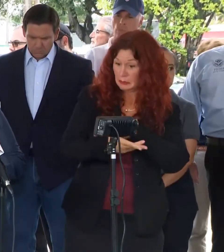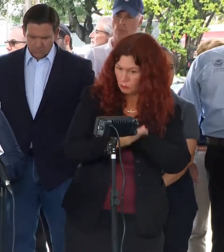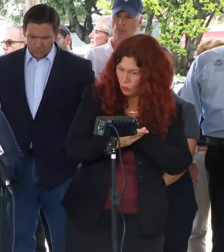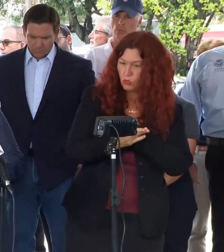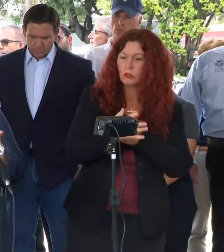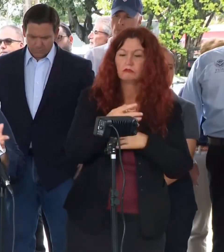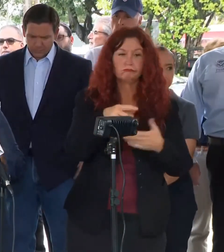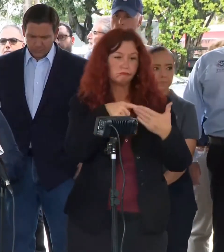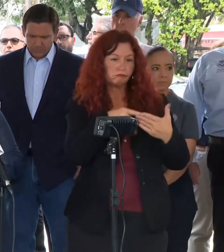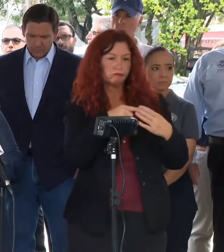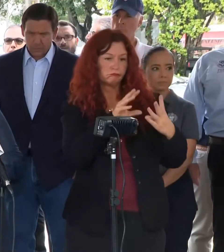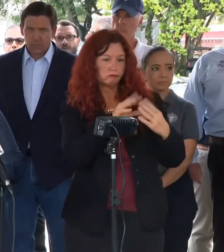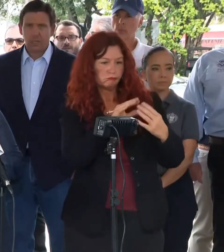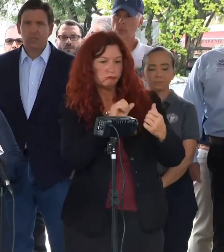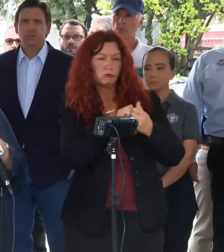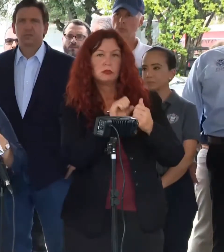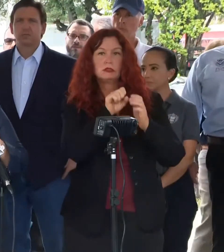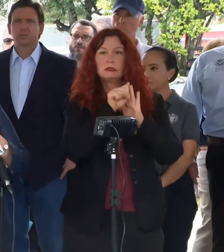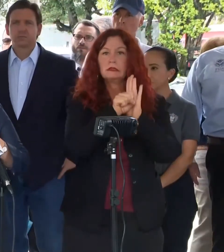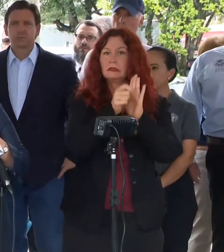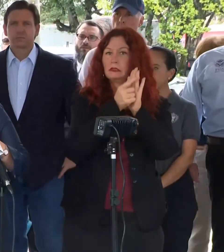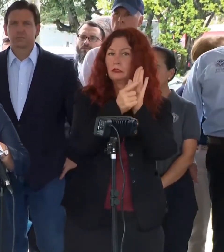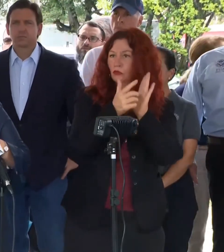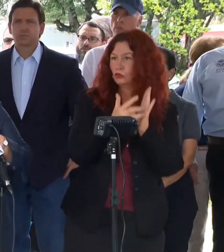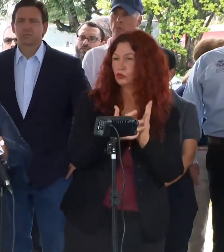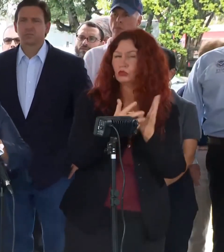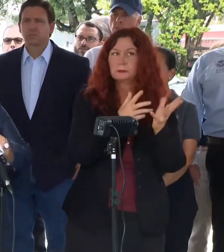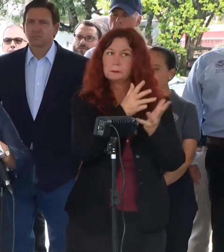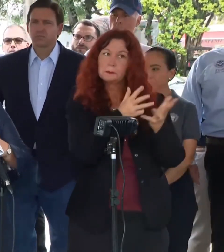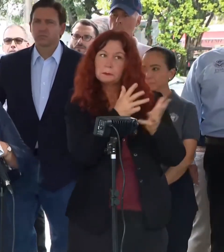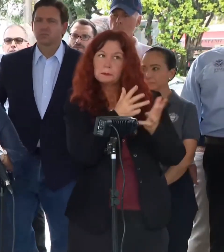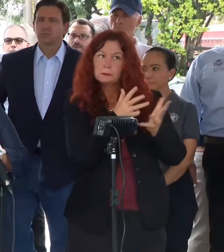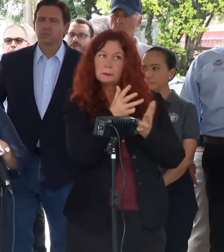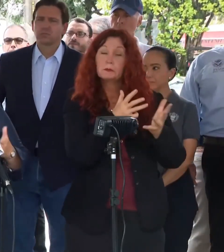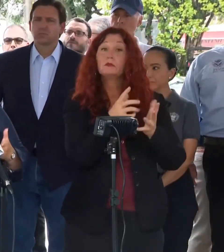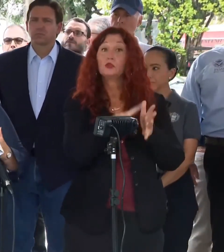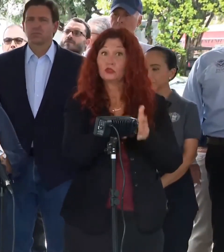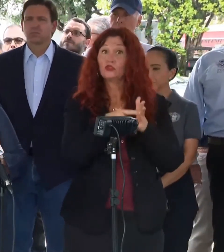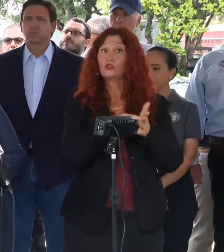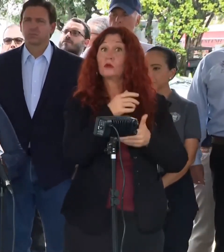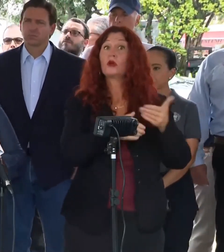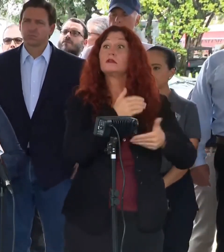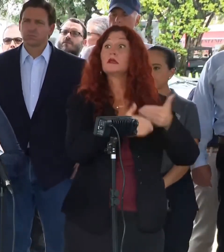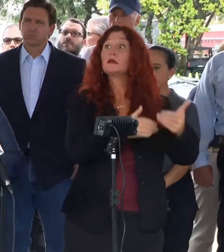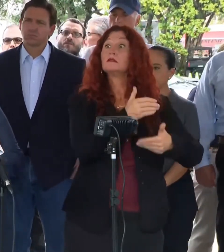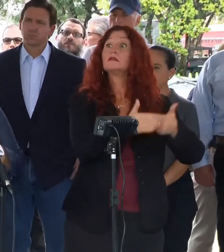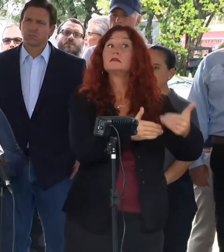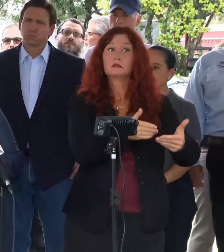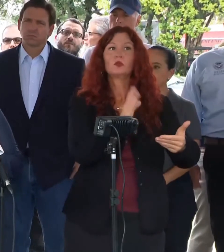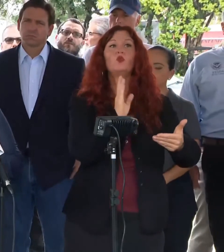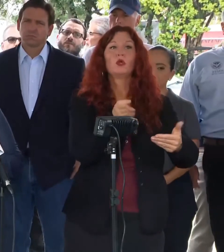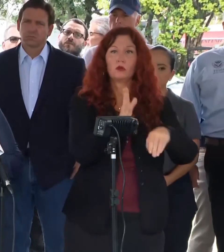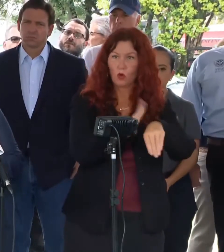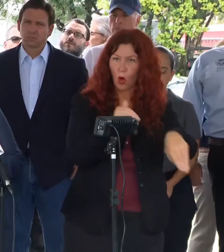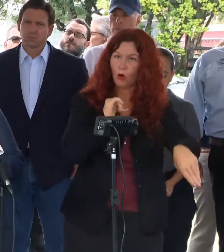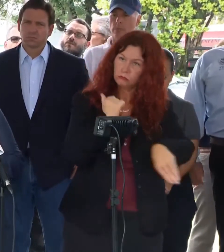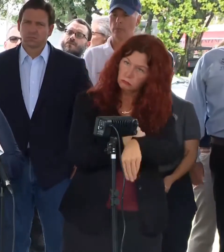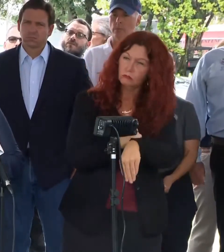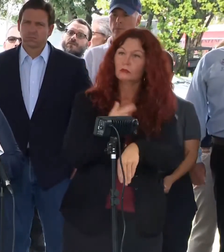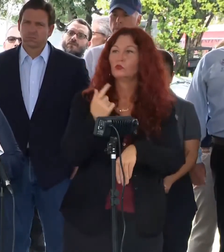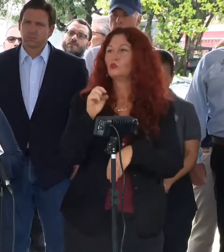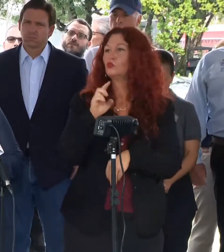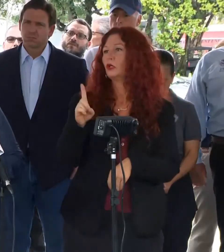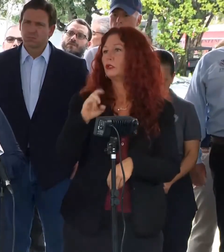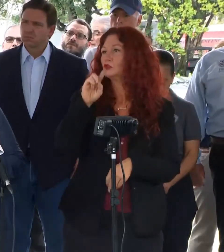it, and we were talking about whenever it is moving forward that we will be fully on board. She has announced that she will